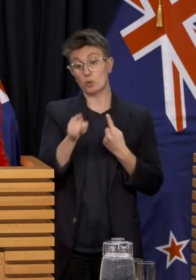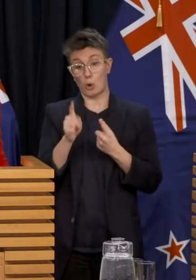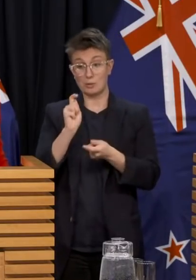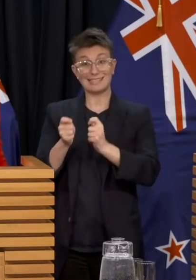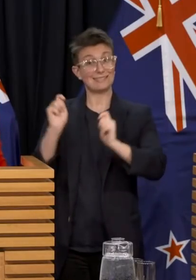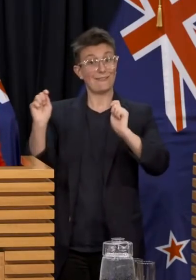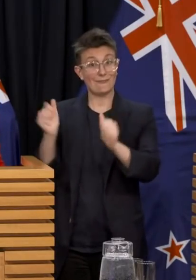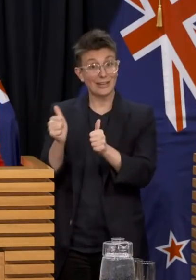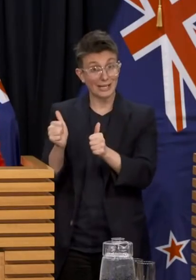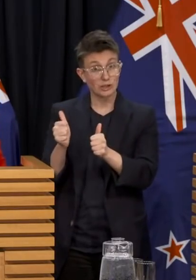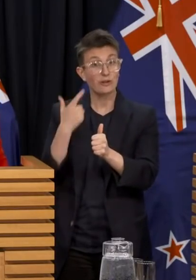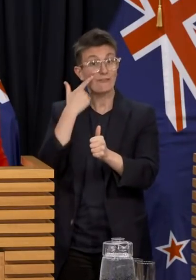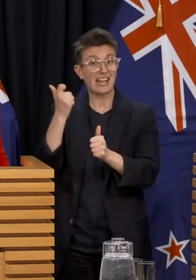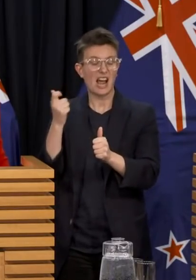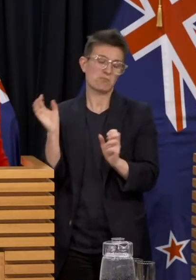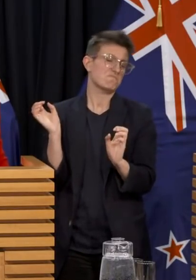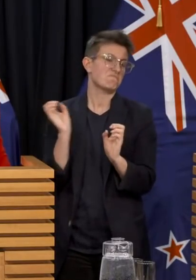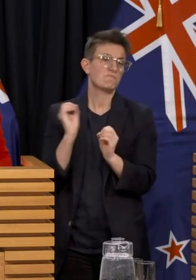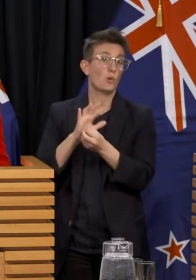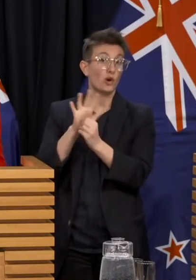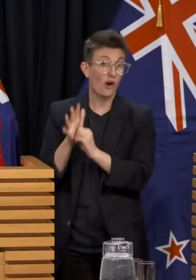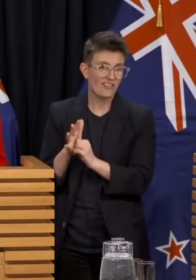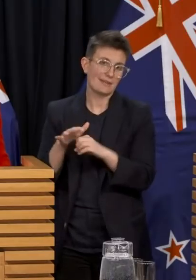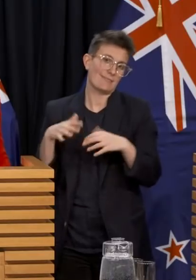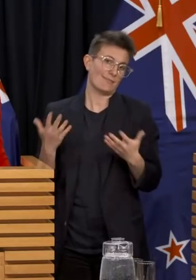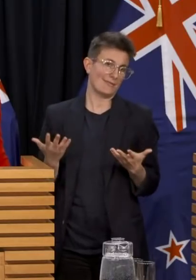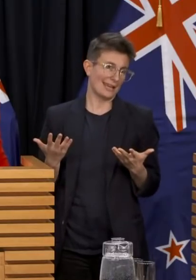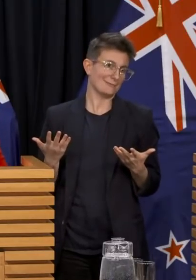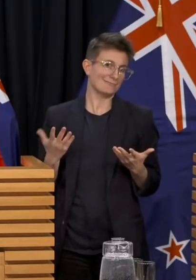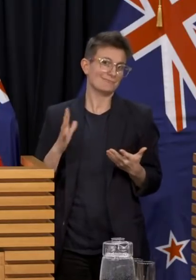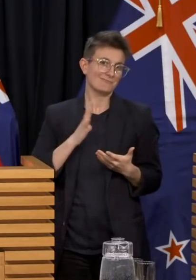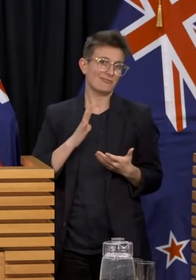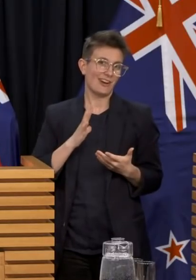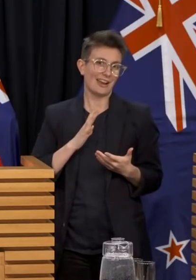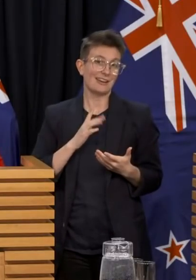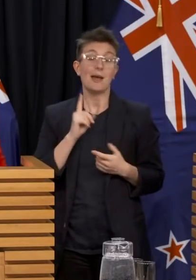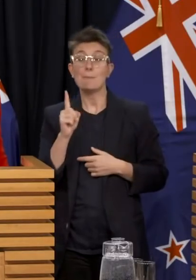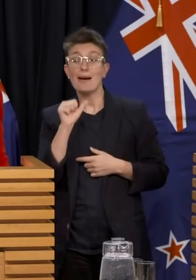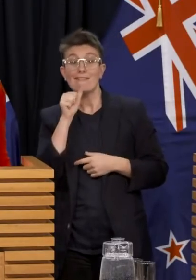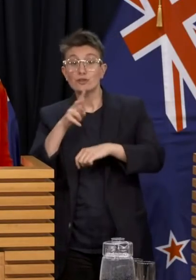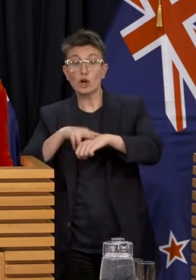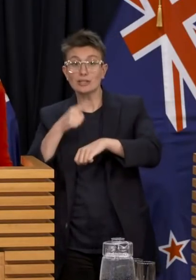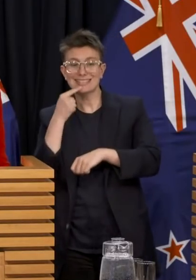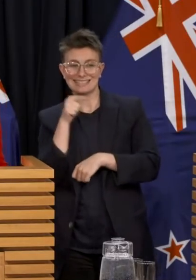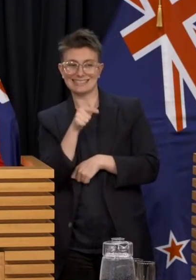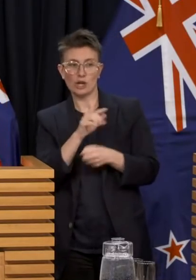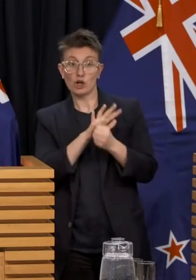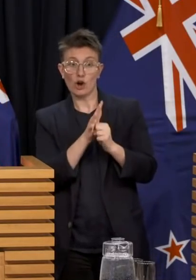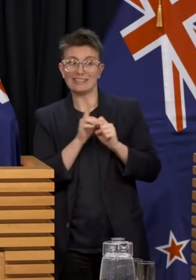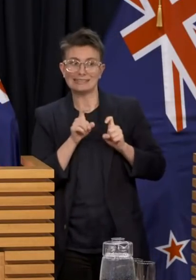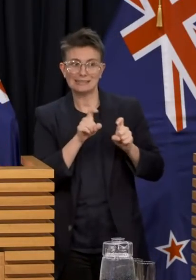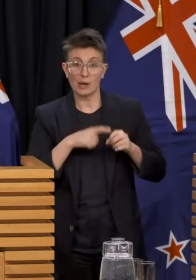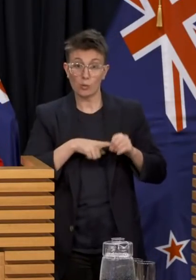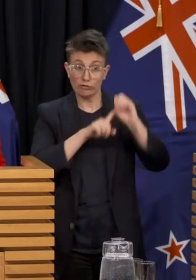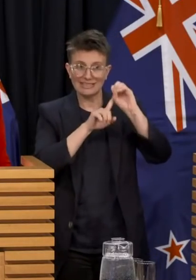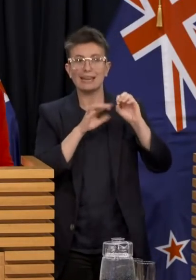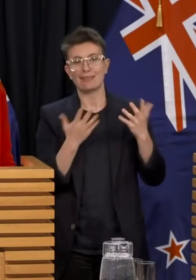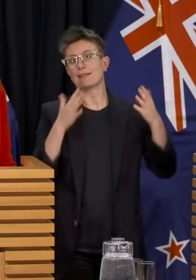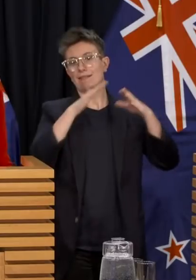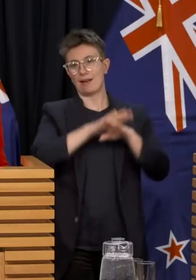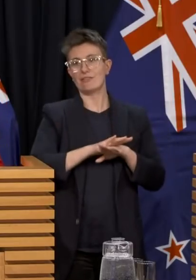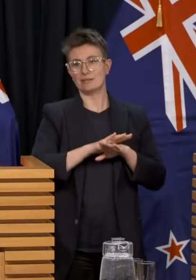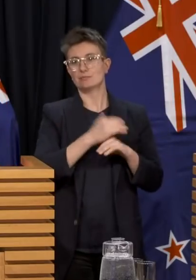if a PHU has asked you to stay in quarantine, then of course you're again covered by COVID related costs. So have you completely ruled out